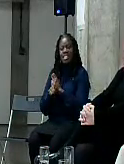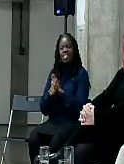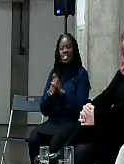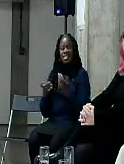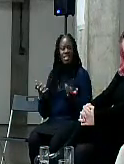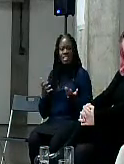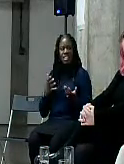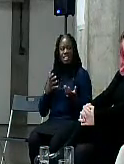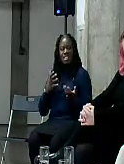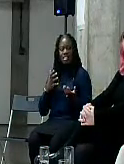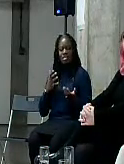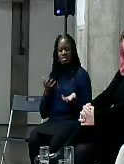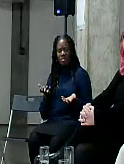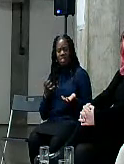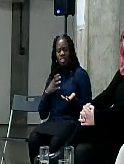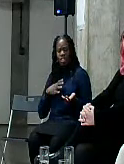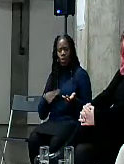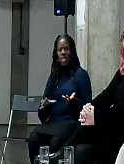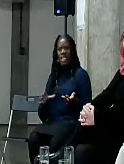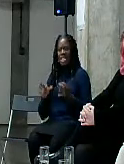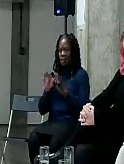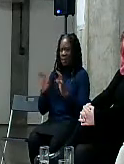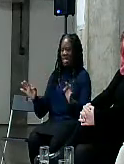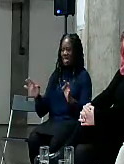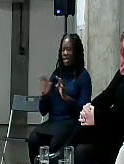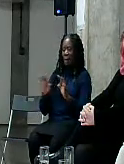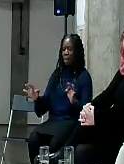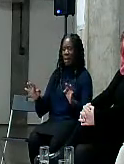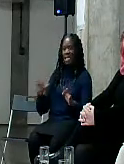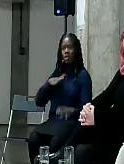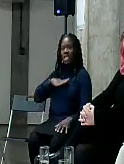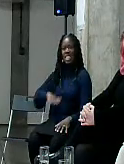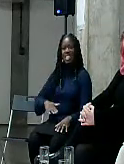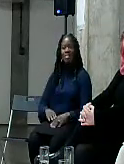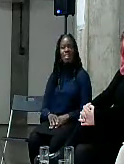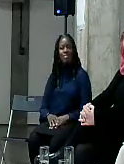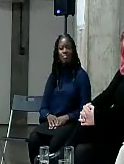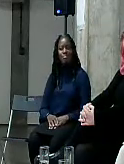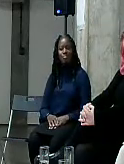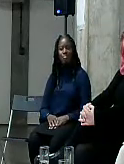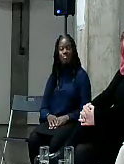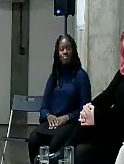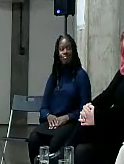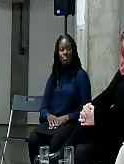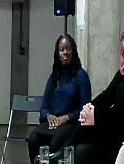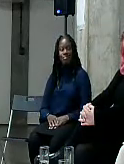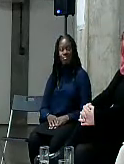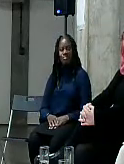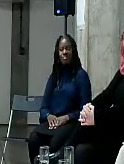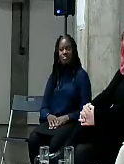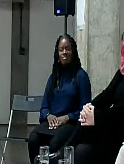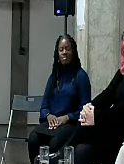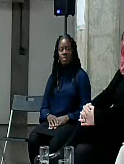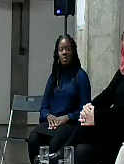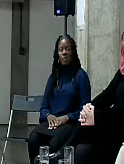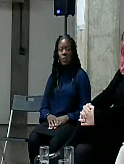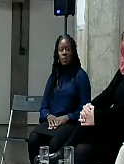don't need, peace isn't necessary, really, in the sense of